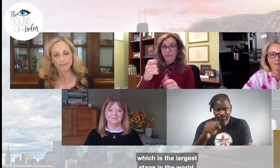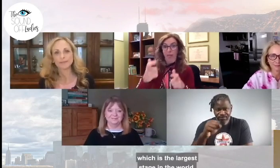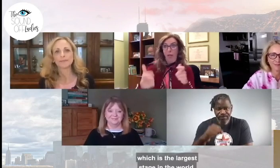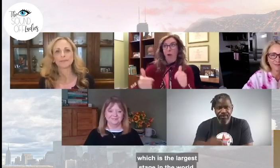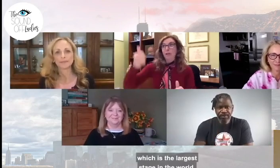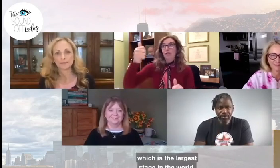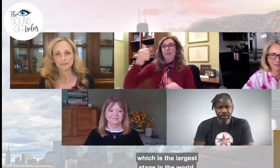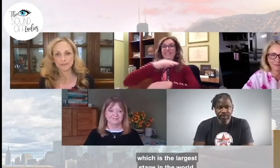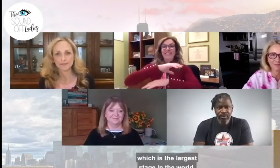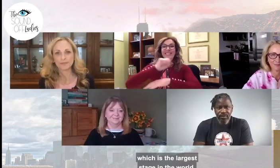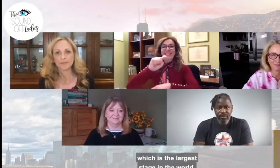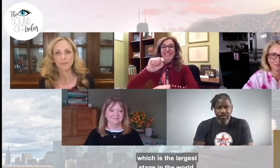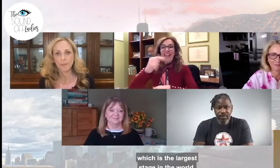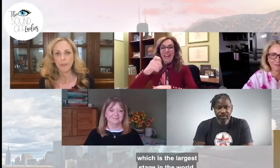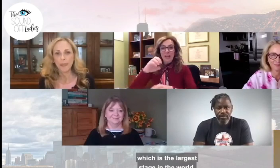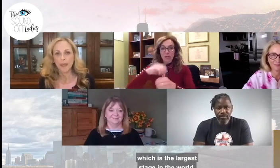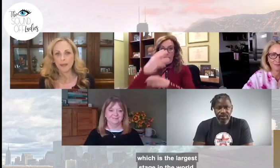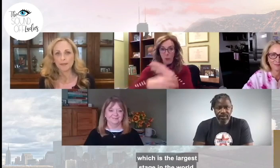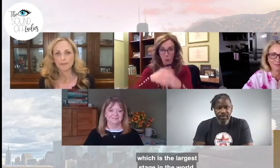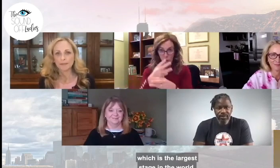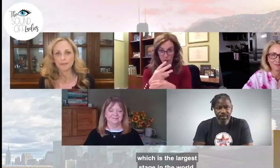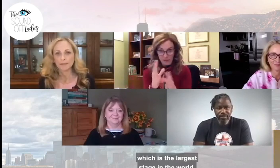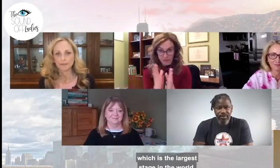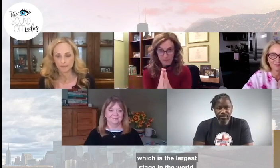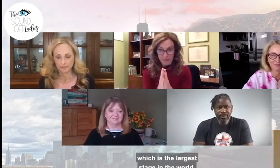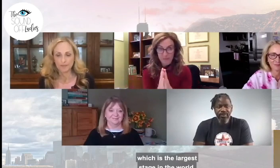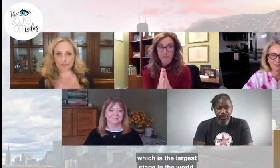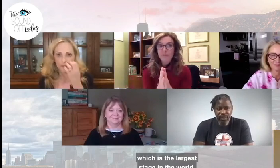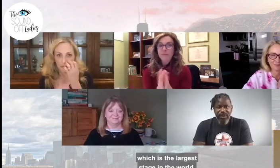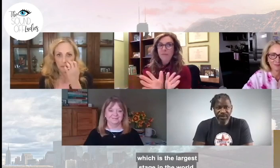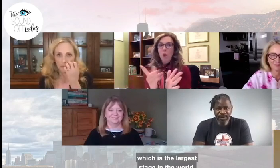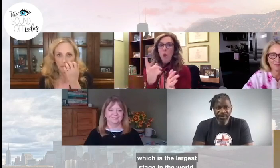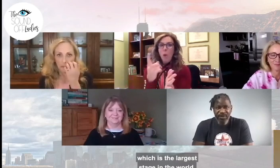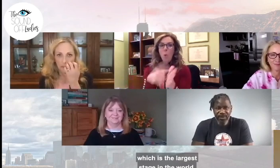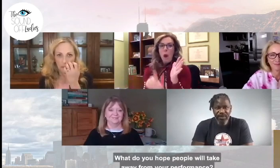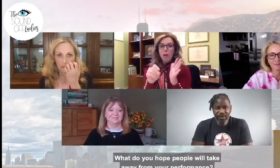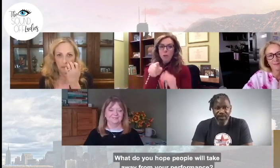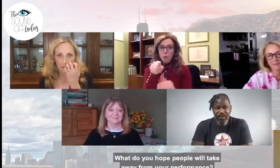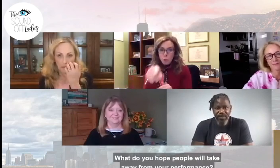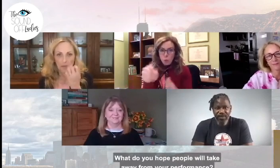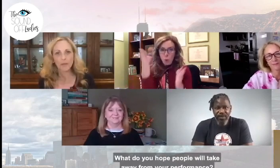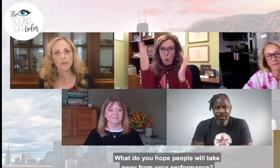And having an ASL performer at the Super Bowl, which is the largest stage in the world.